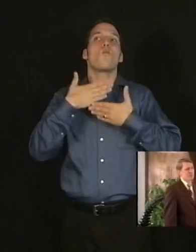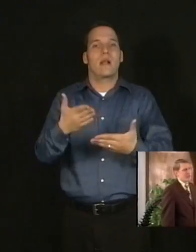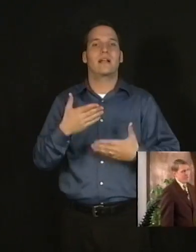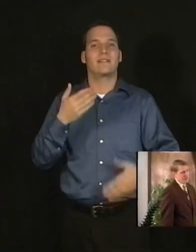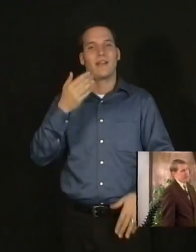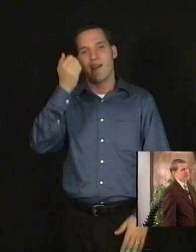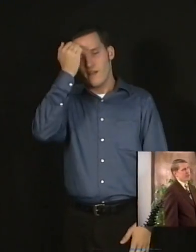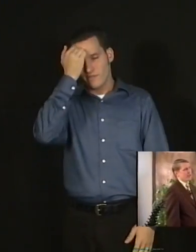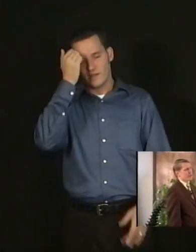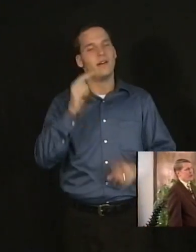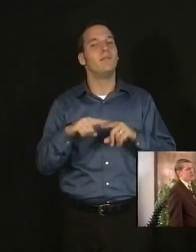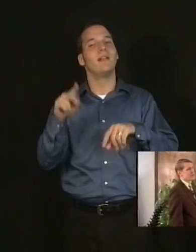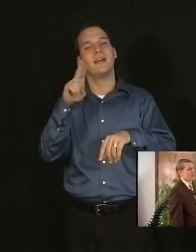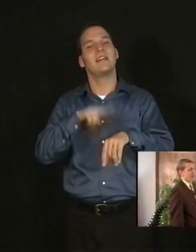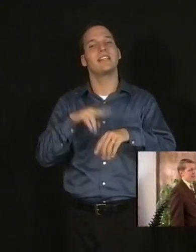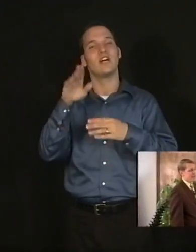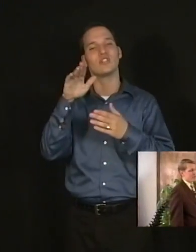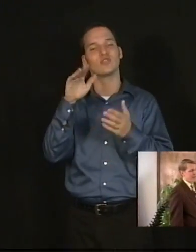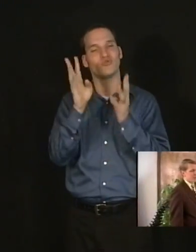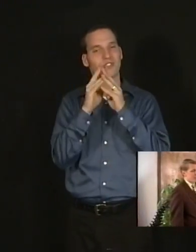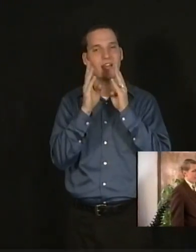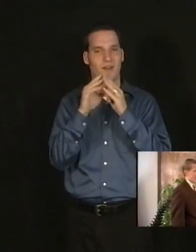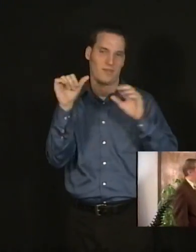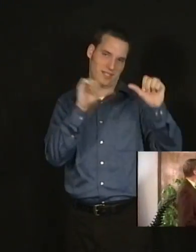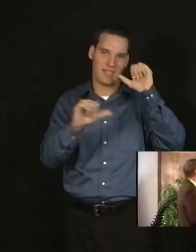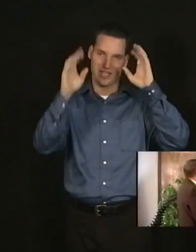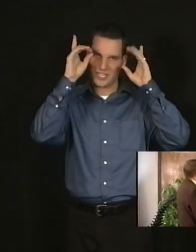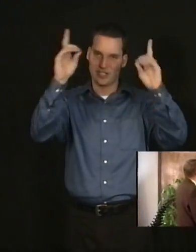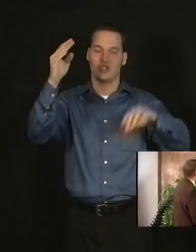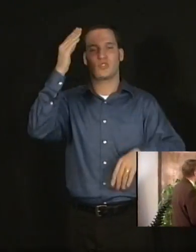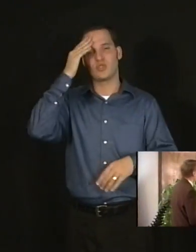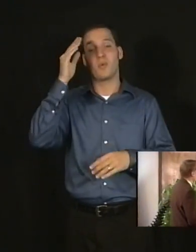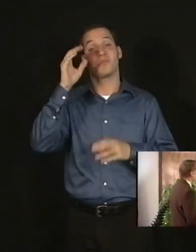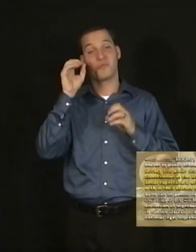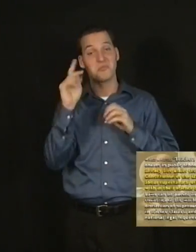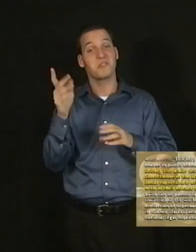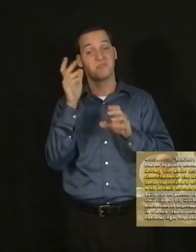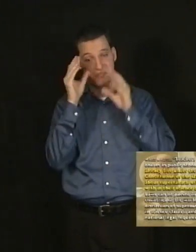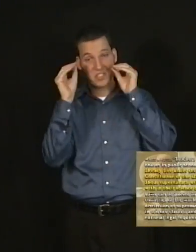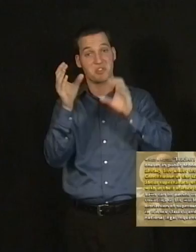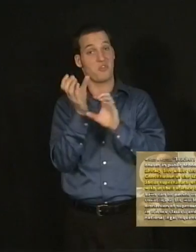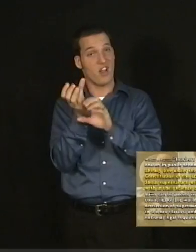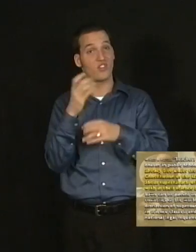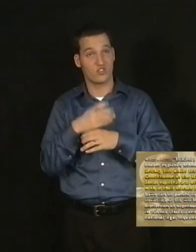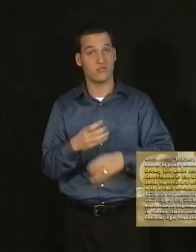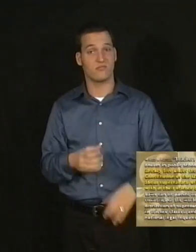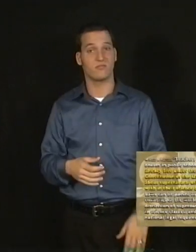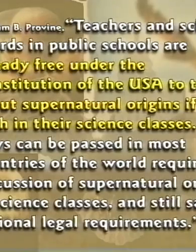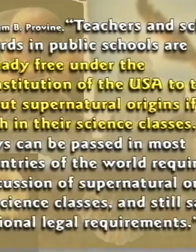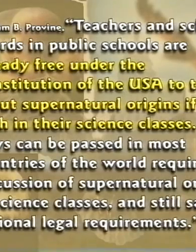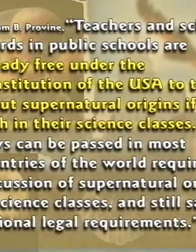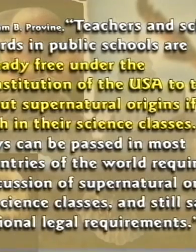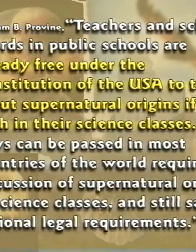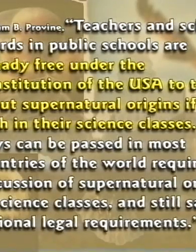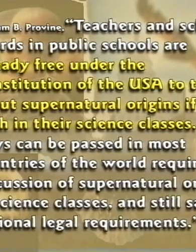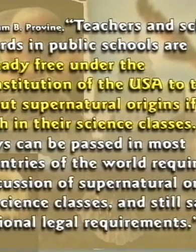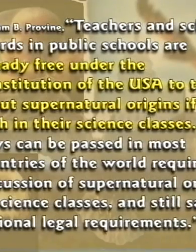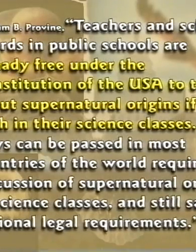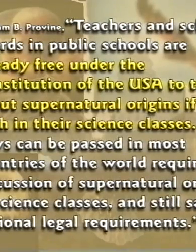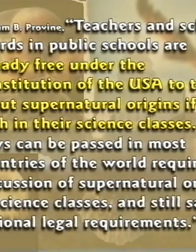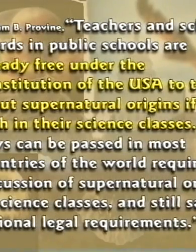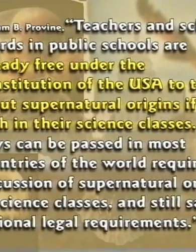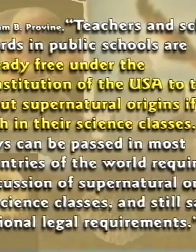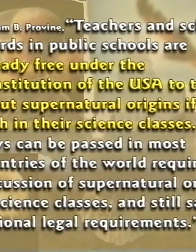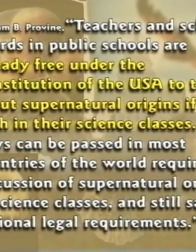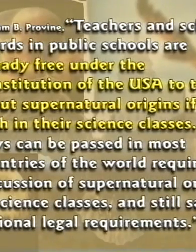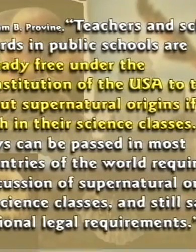even the National Center for Science Education knows it's okay to teach creation if you want. William Provine said, teachers and school boards in public schools are already free under